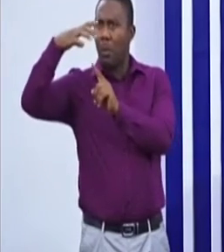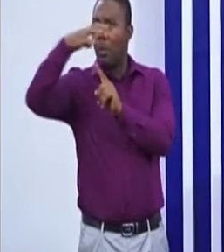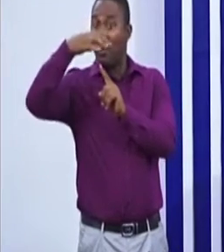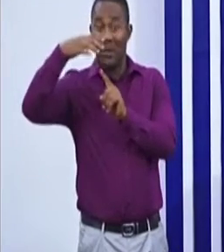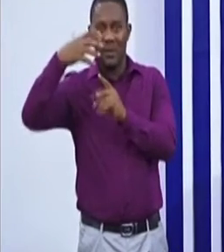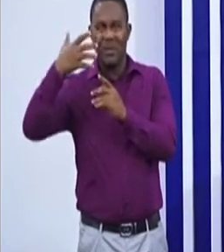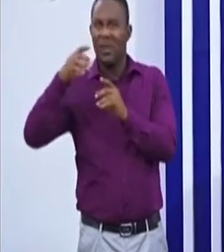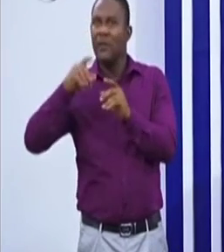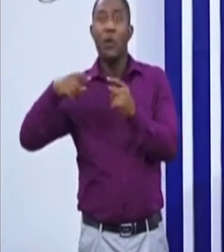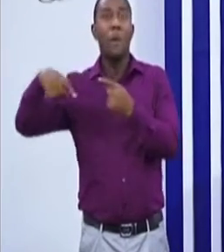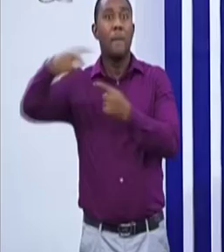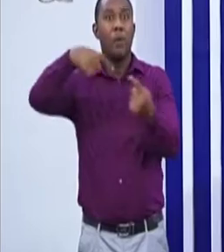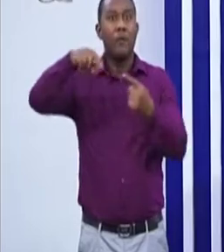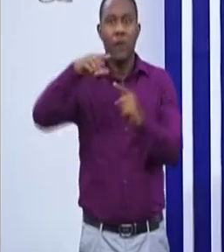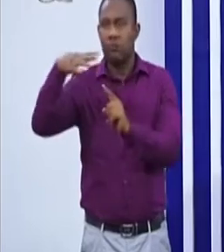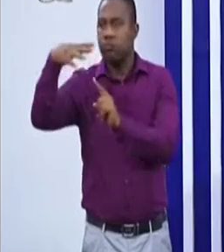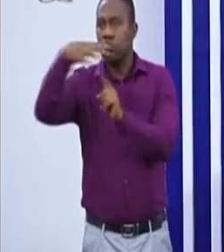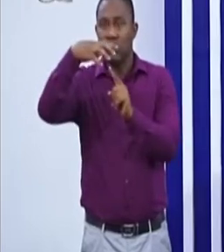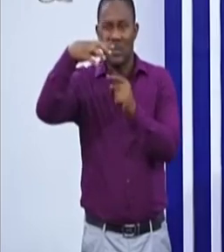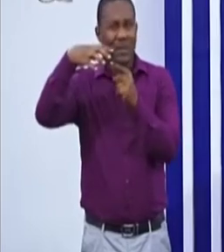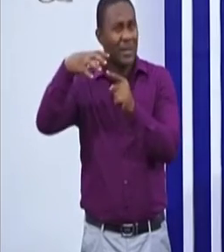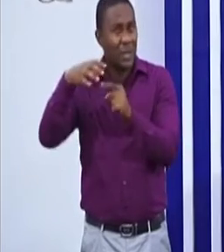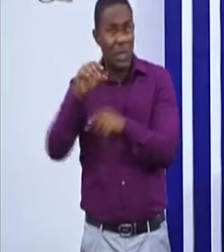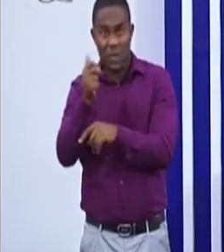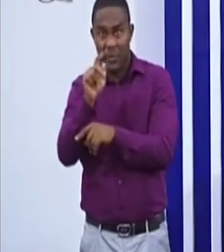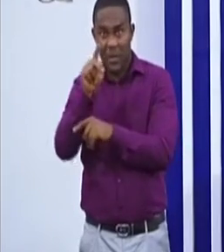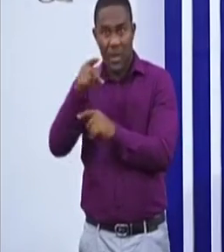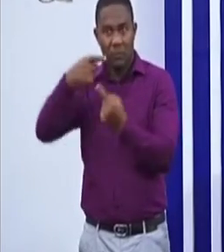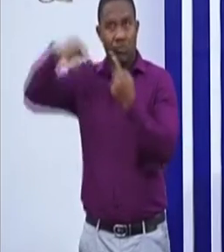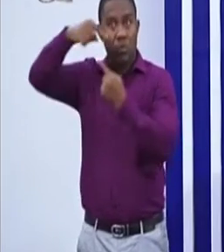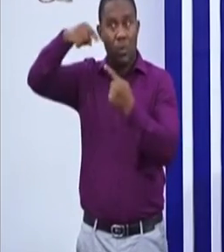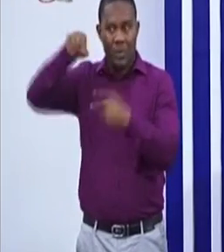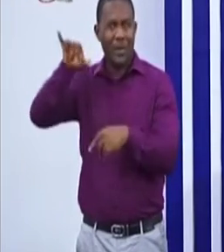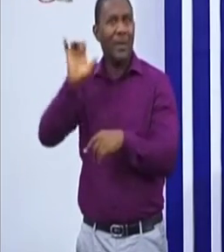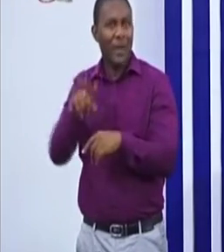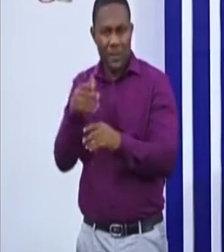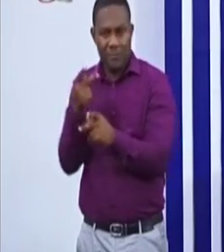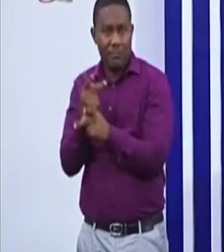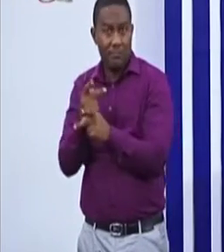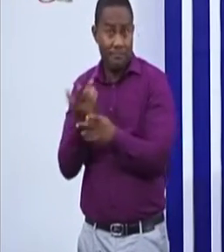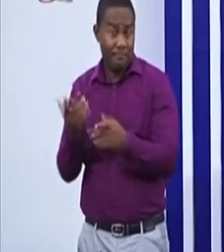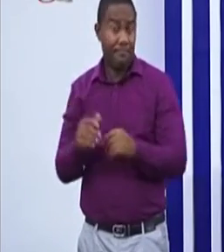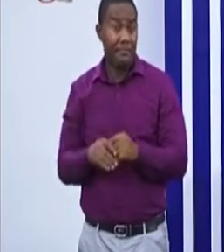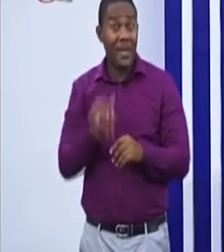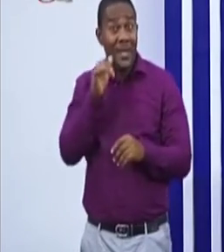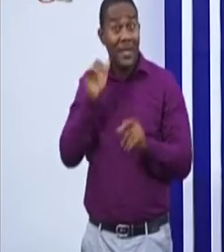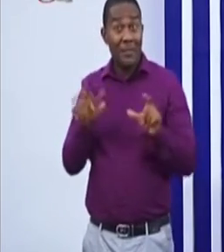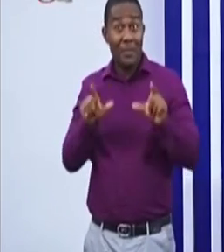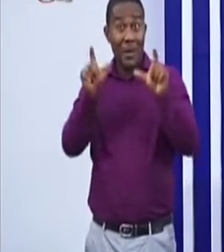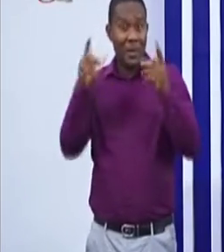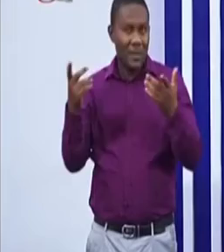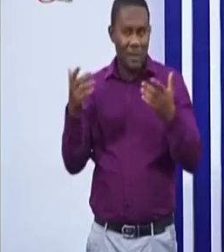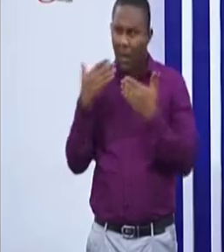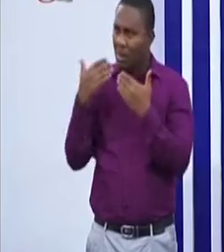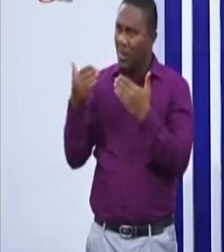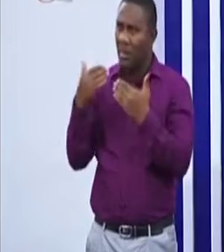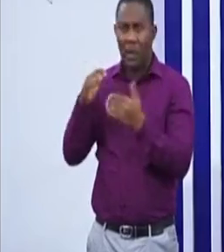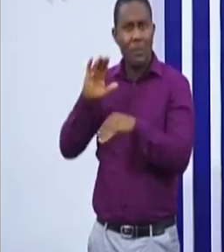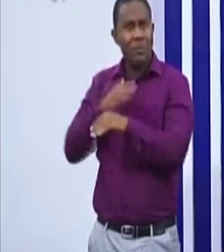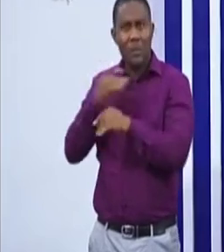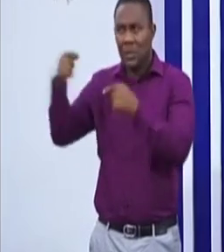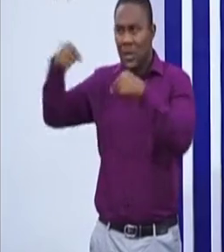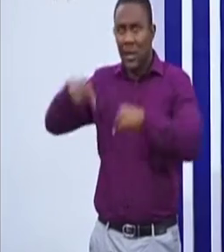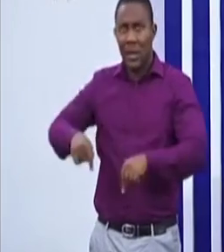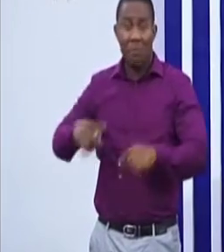they move. The launch was held yesterday, and I must thank the musicians who also performed for free to lift up